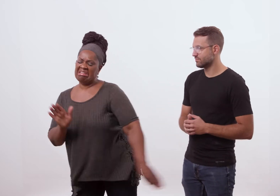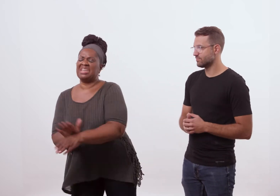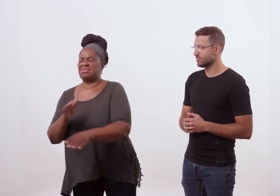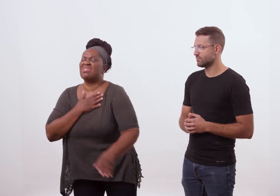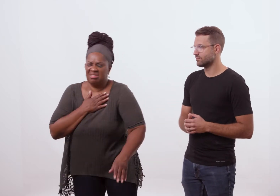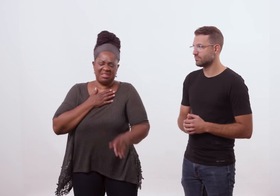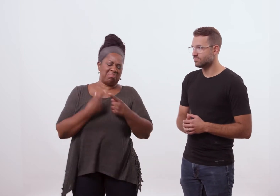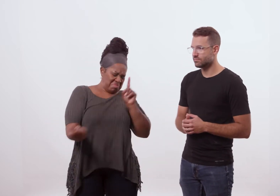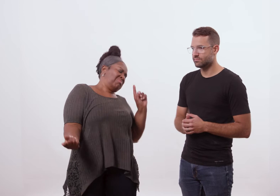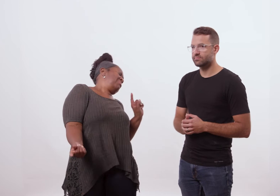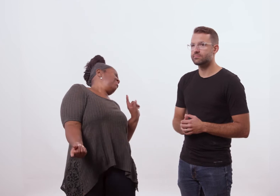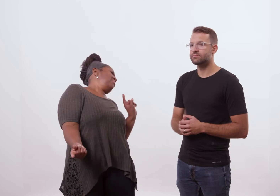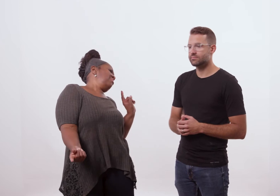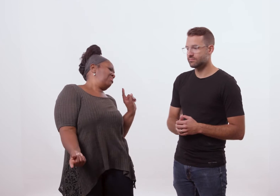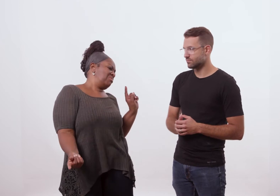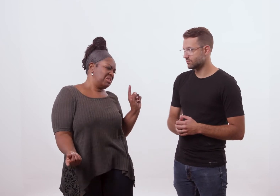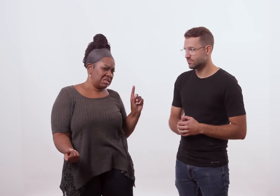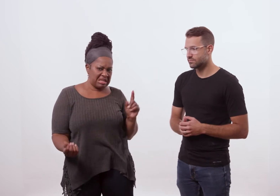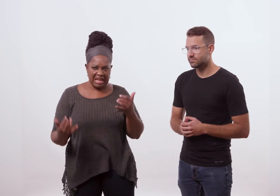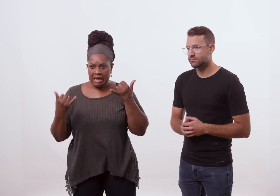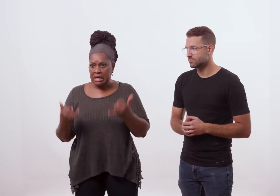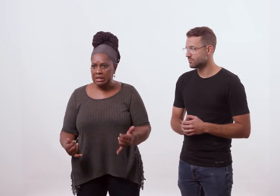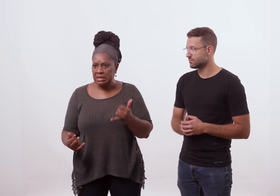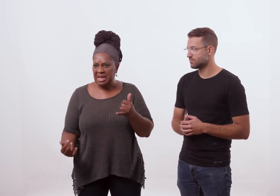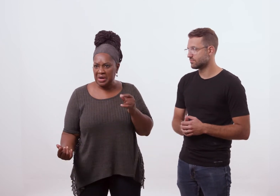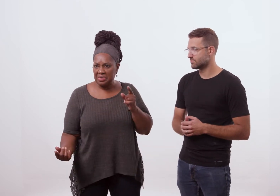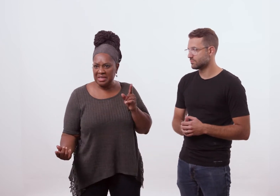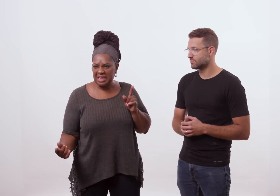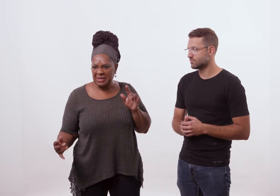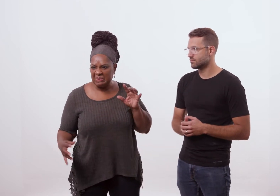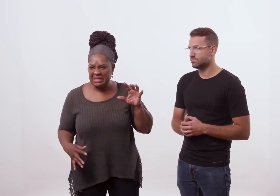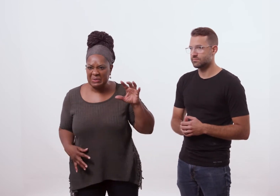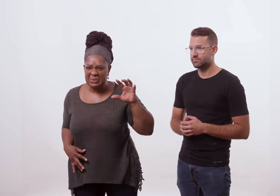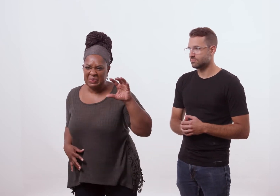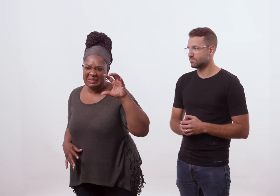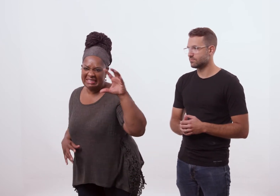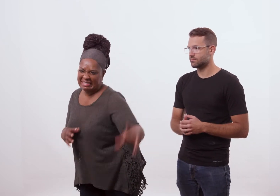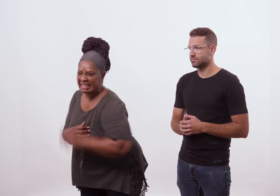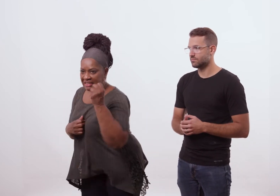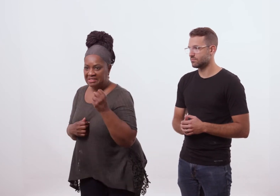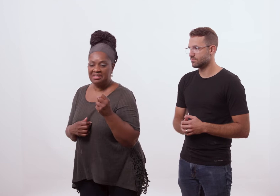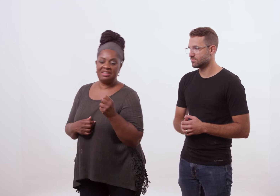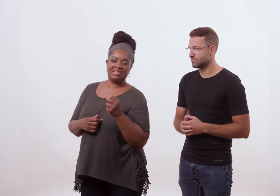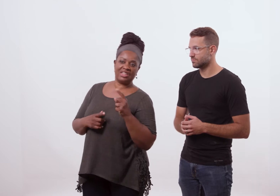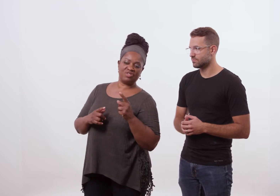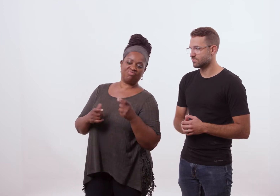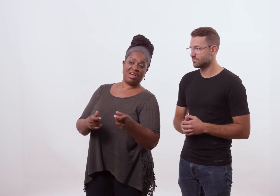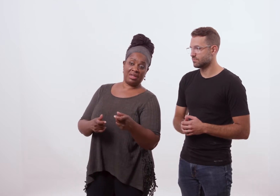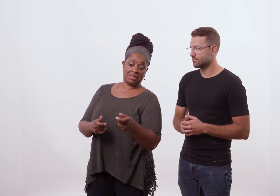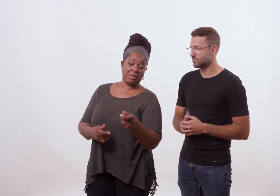chest, knocking him back. And now he closes in to steal his prize.